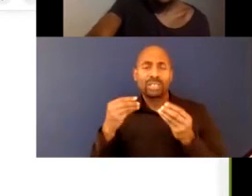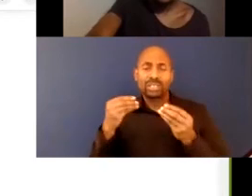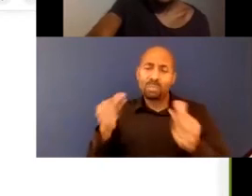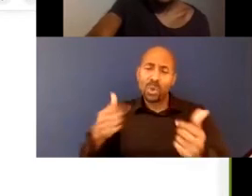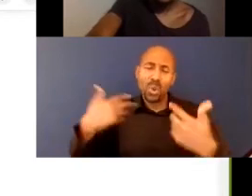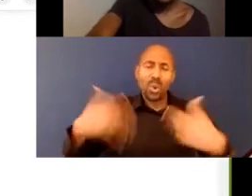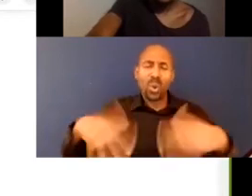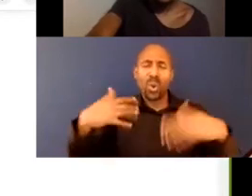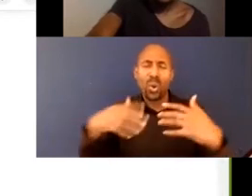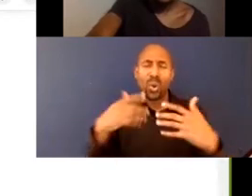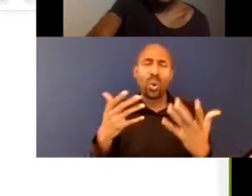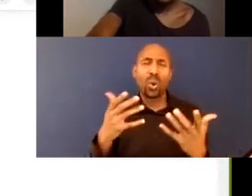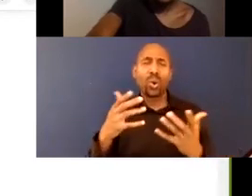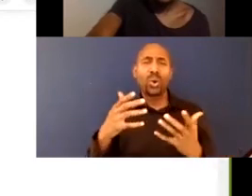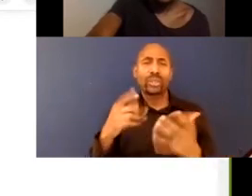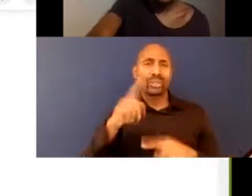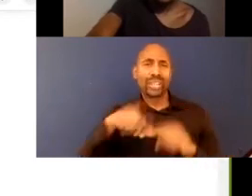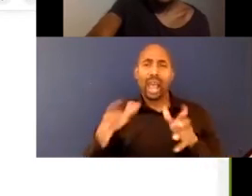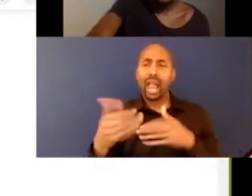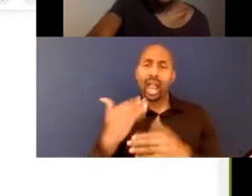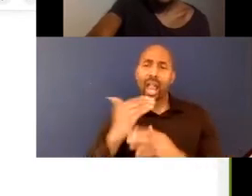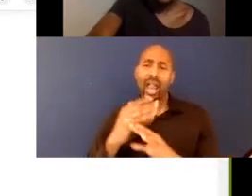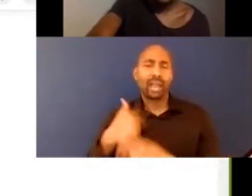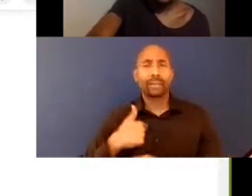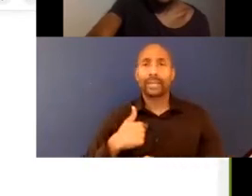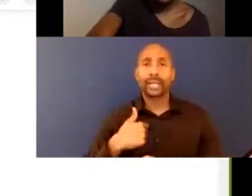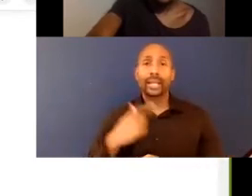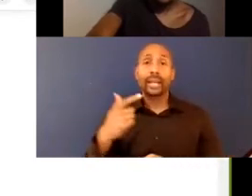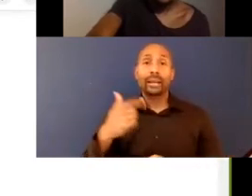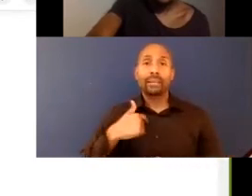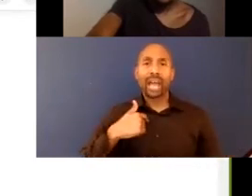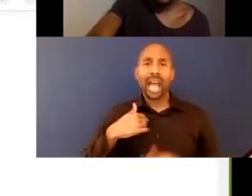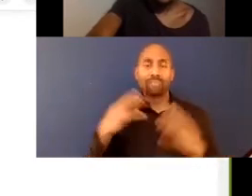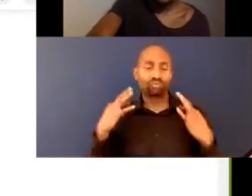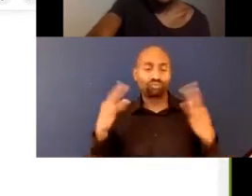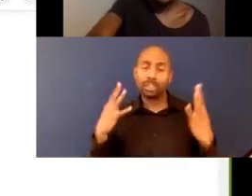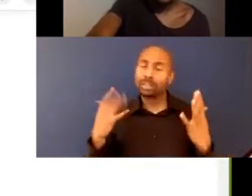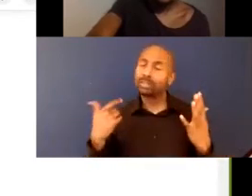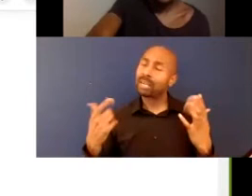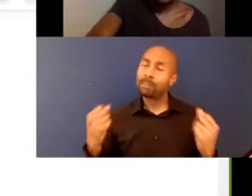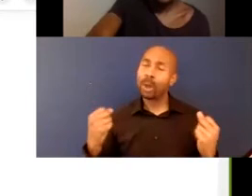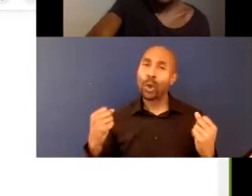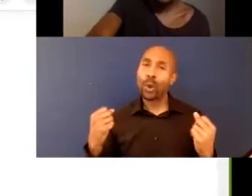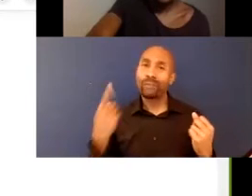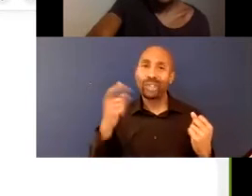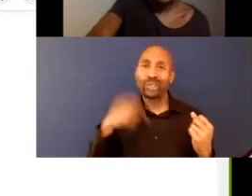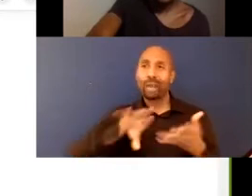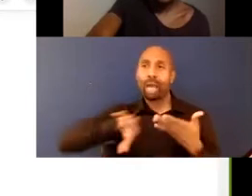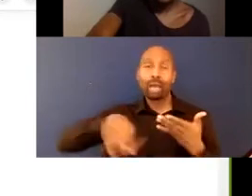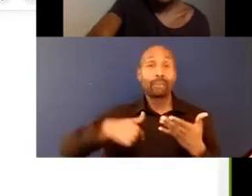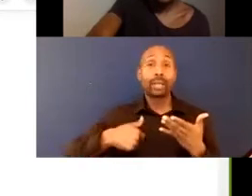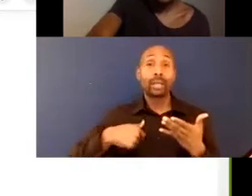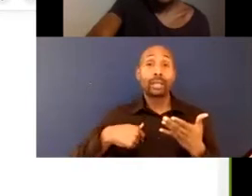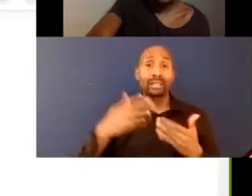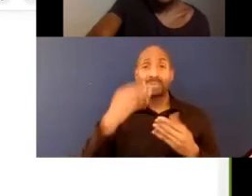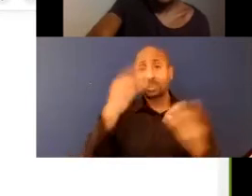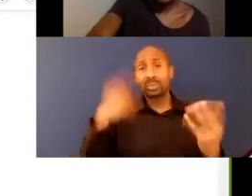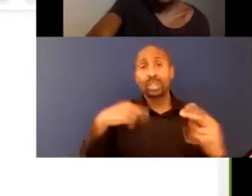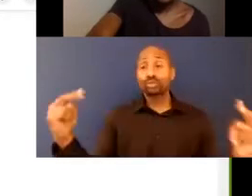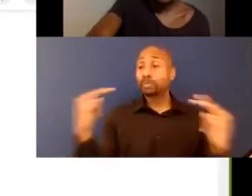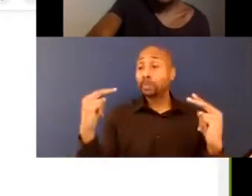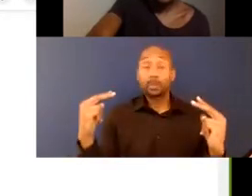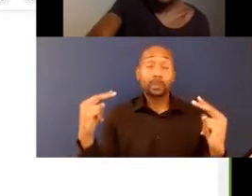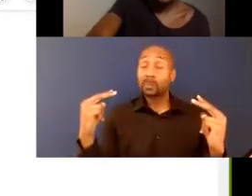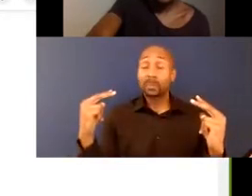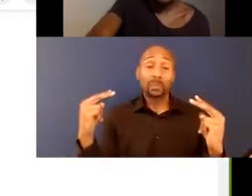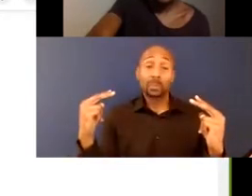My swagger is too bold to be swept up in these public streets. You can stare at me all you want. No cop will bust in my head and